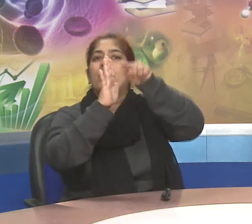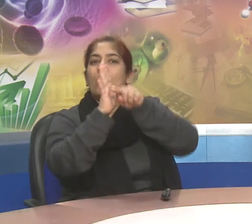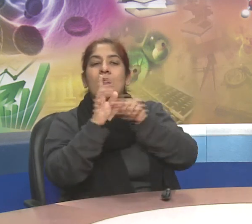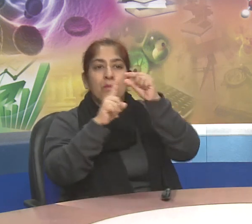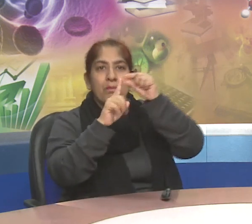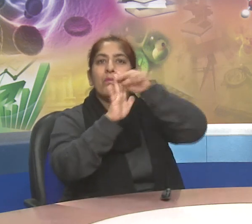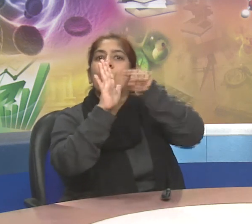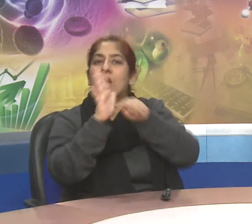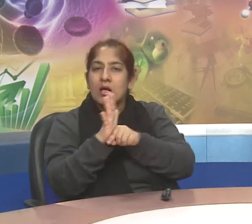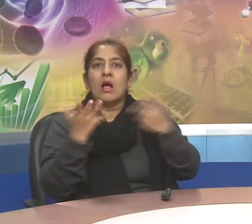Policy.